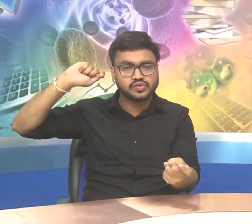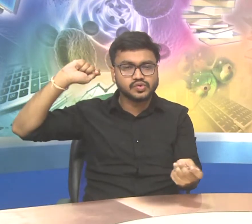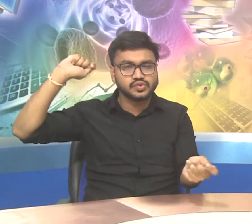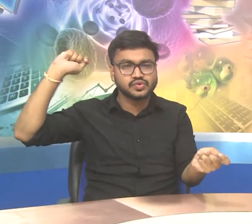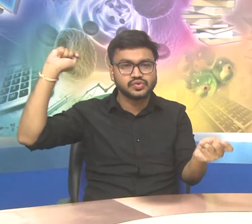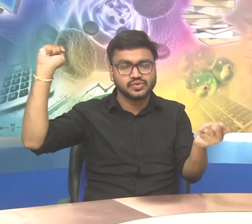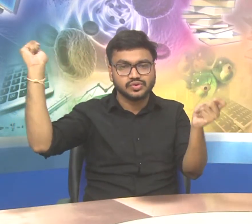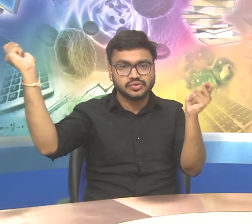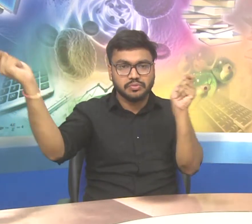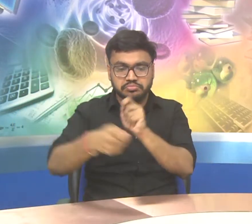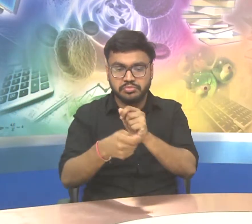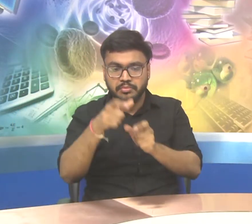time.